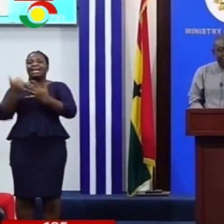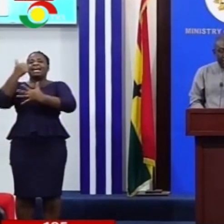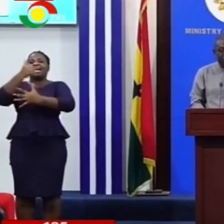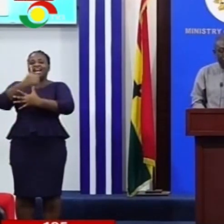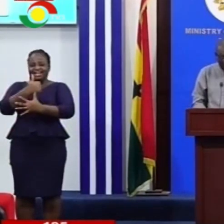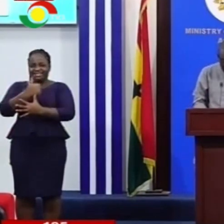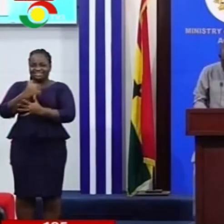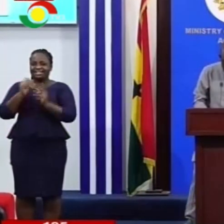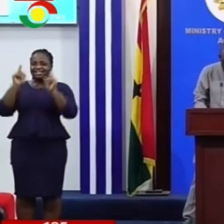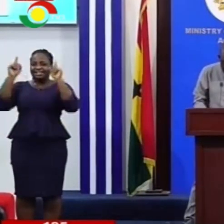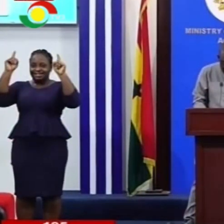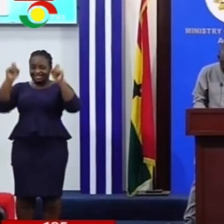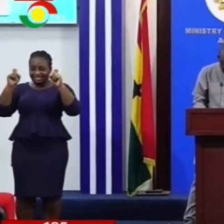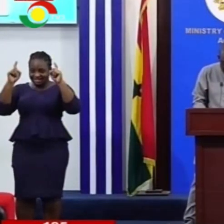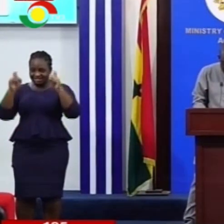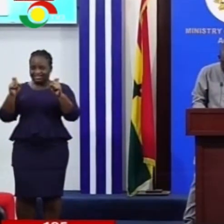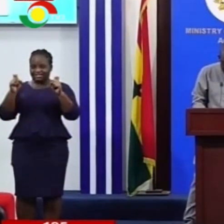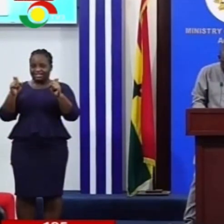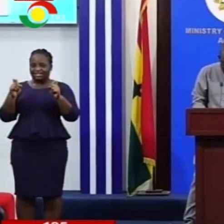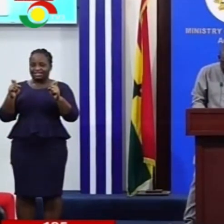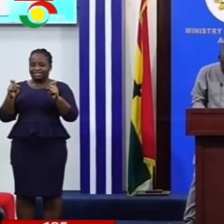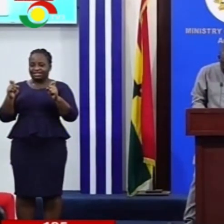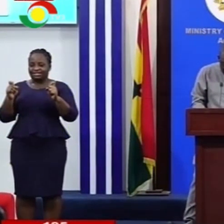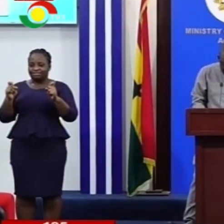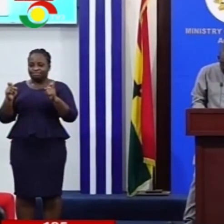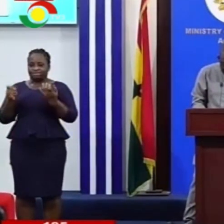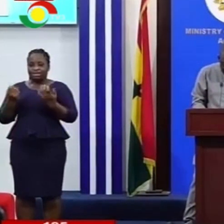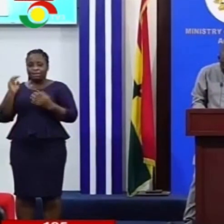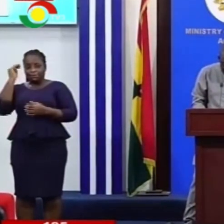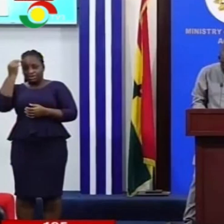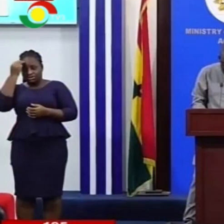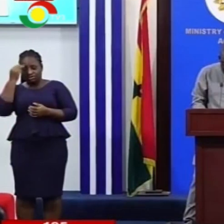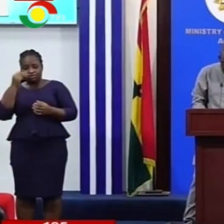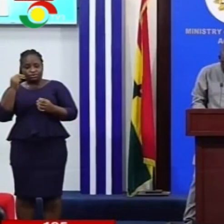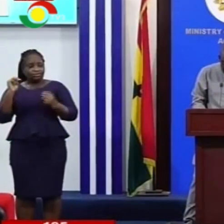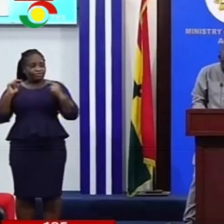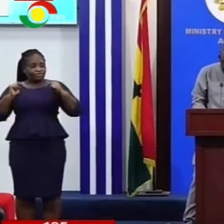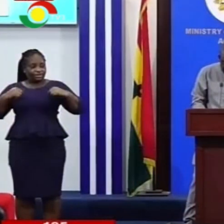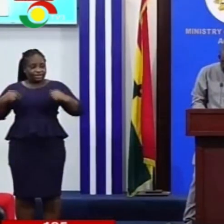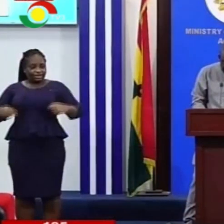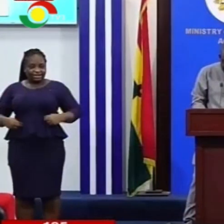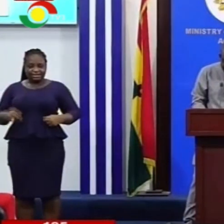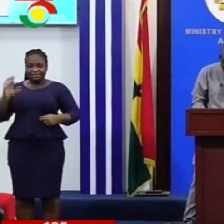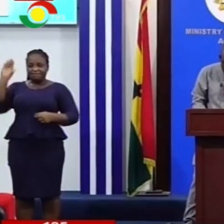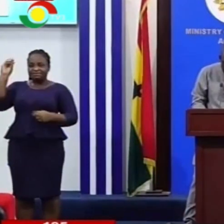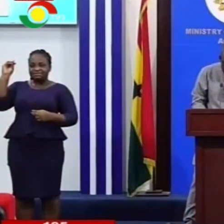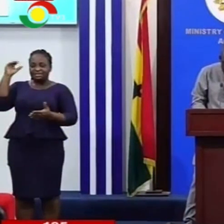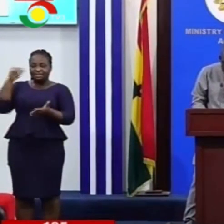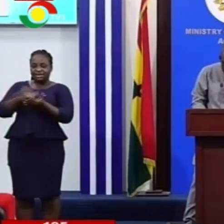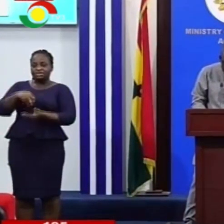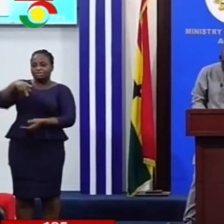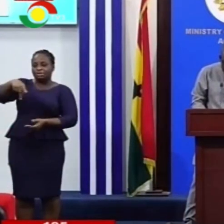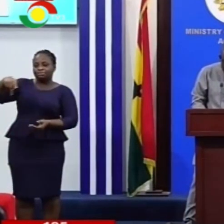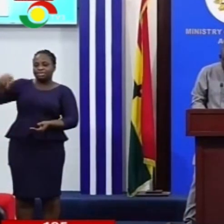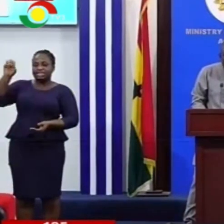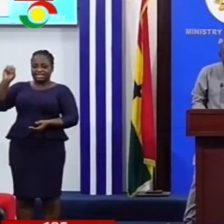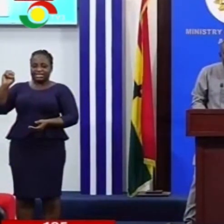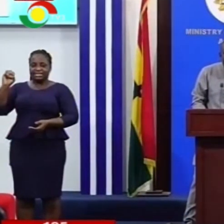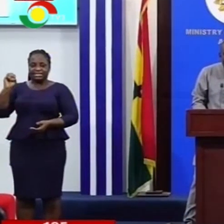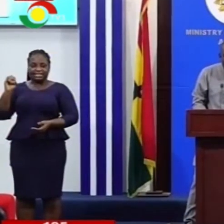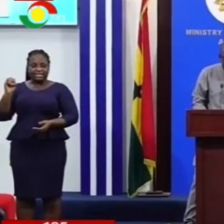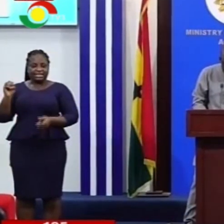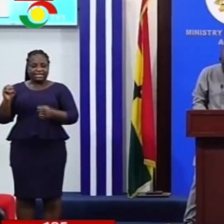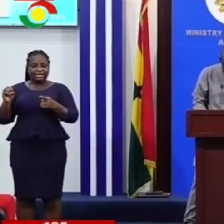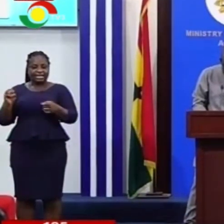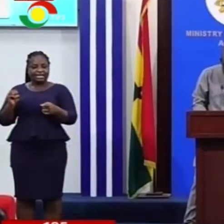areas, and we've been at pains this morning to explain. Minister of Health, I will invite you to speak to the 50,000 test kits where we are. Dr. Abuaji,